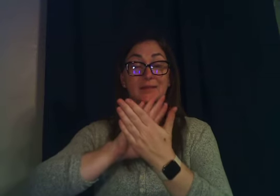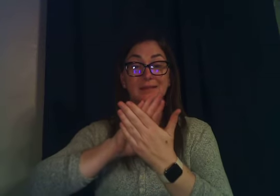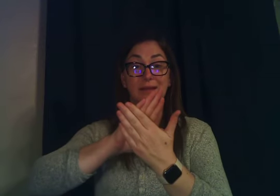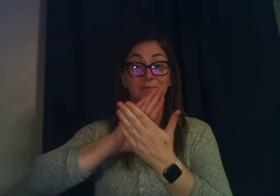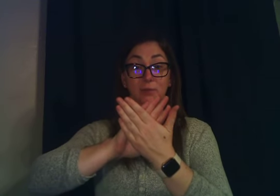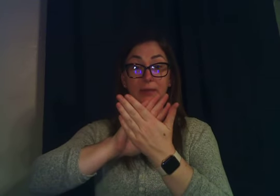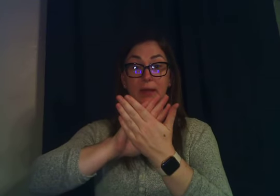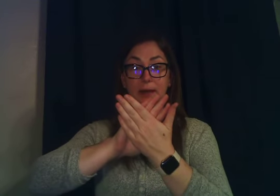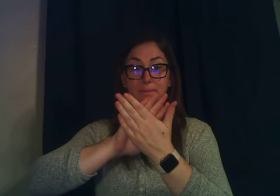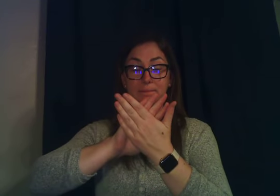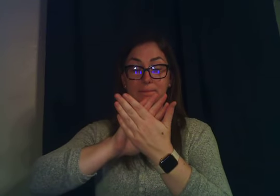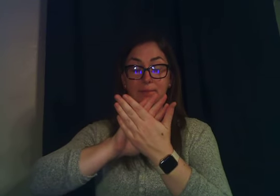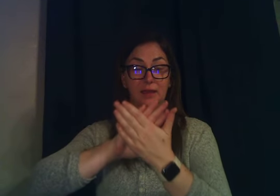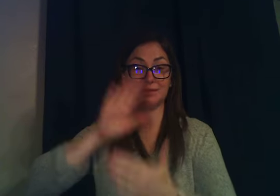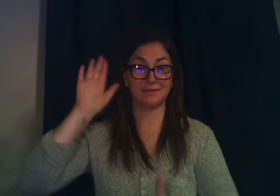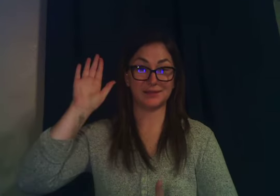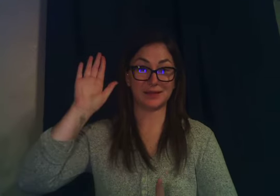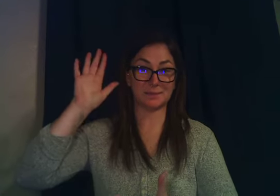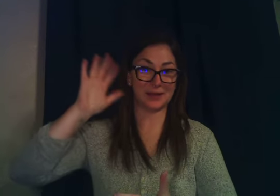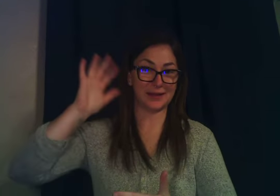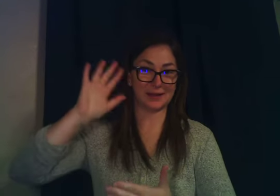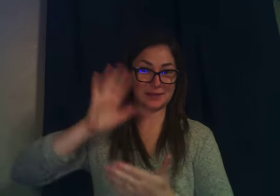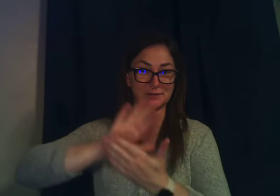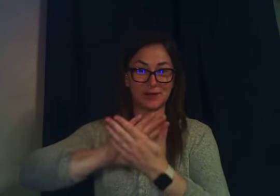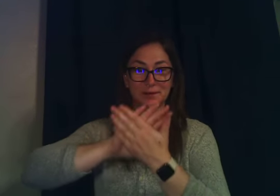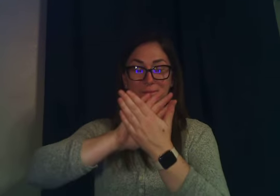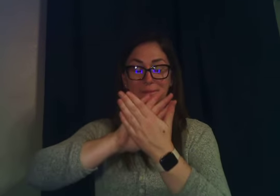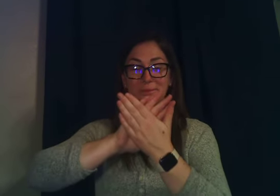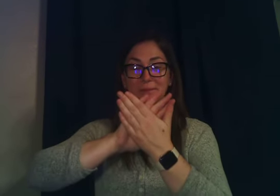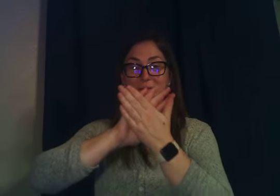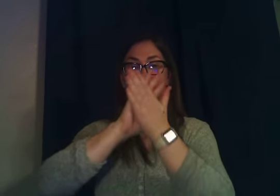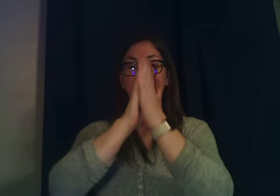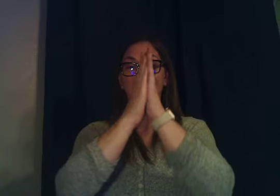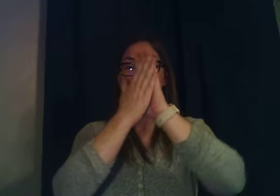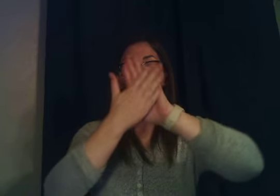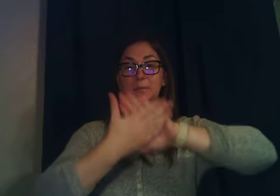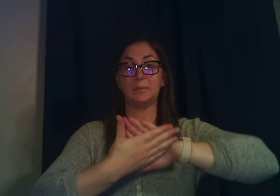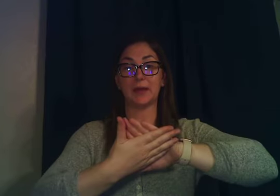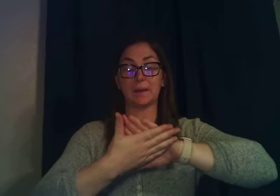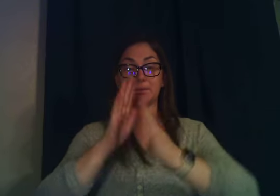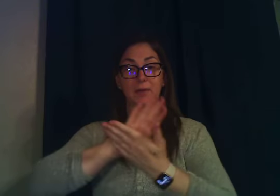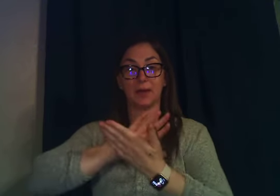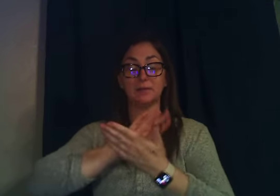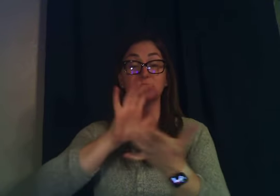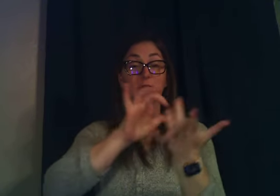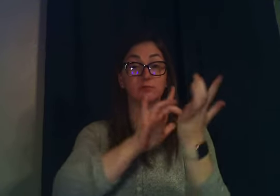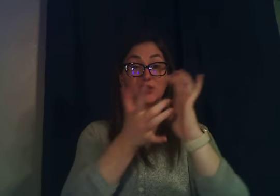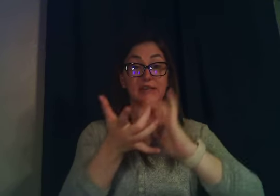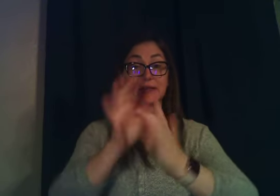is the sign for become. Dominant hands over here. Become. Okay, so Jesus,